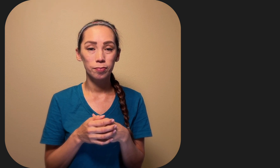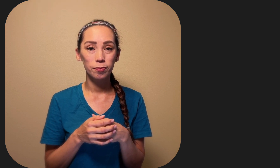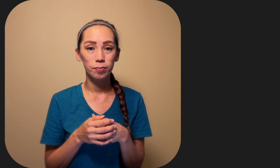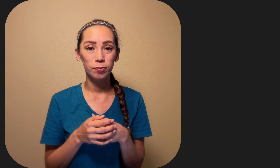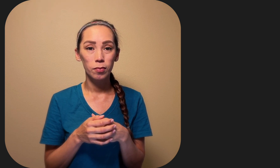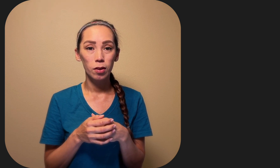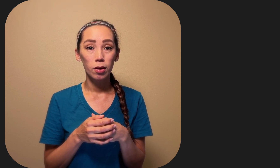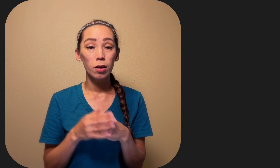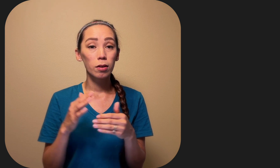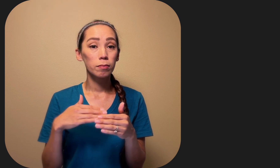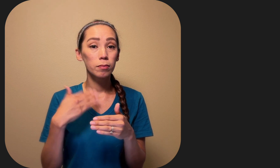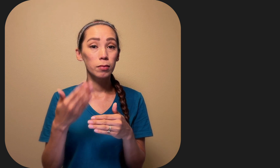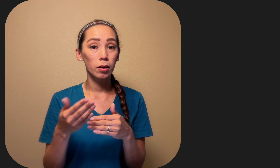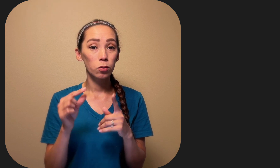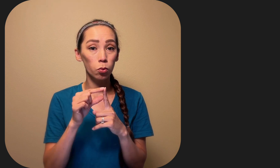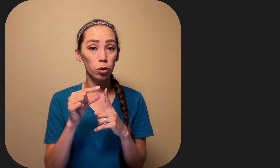Sentence.